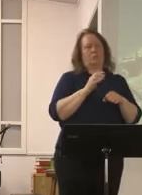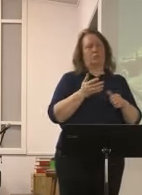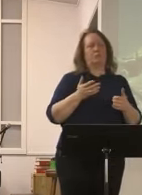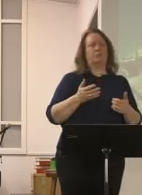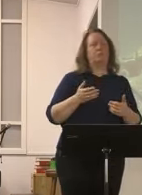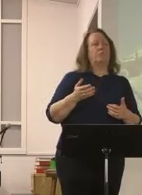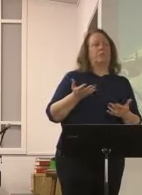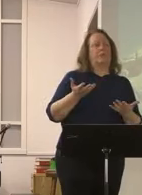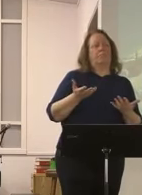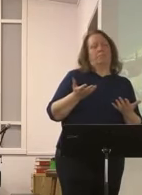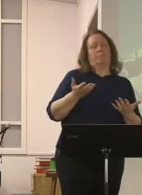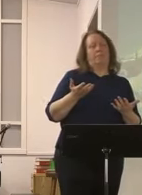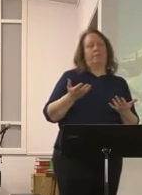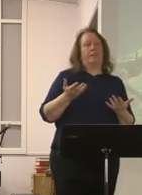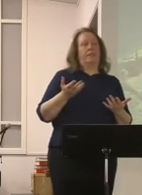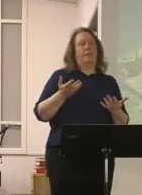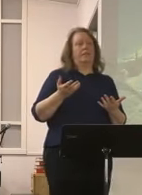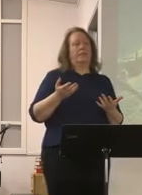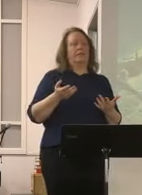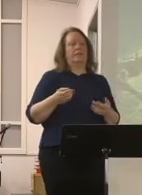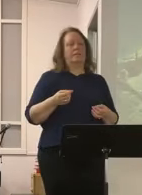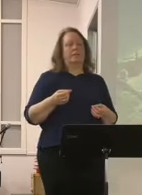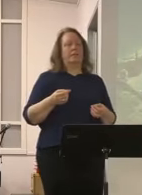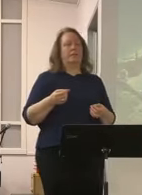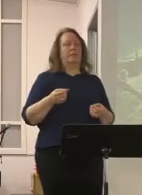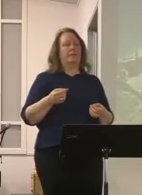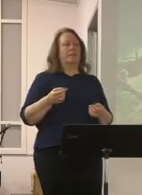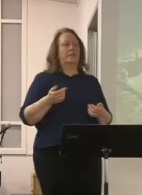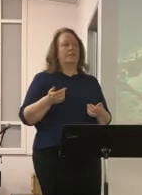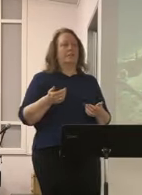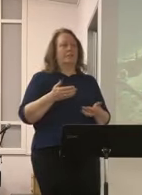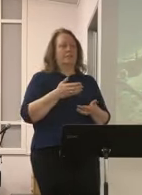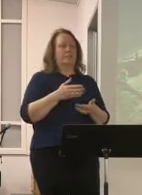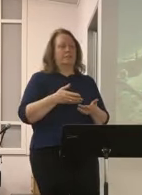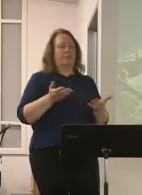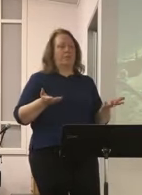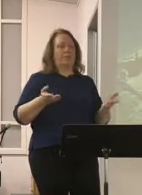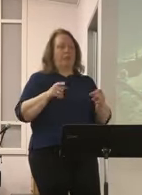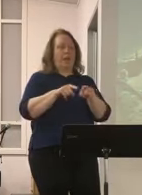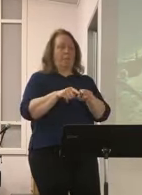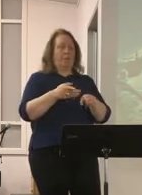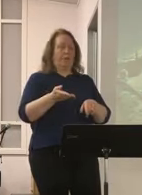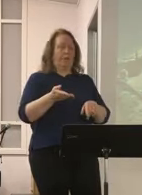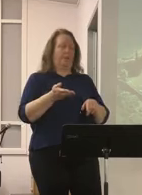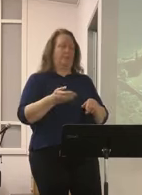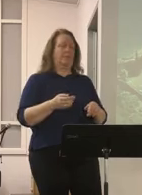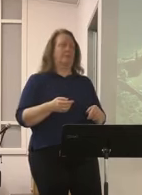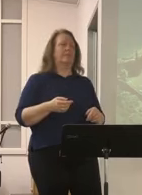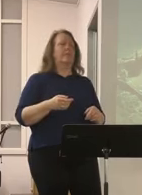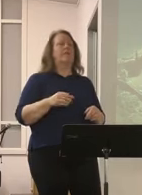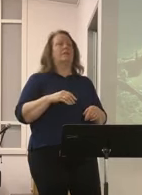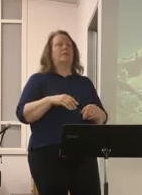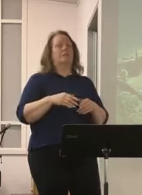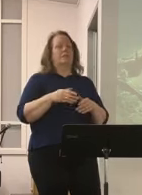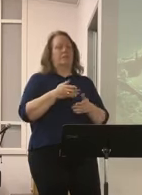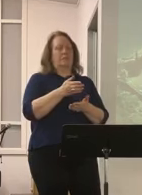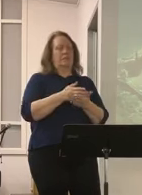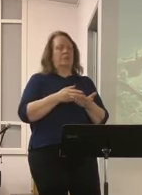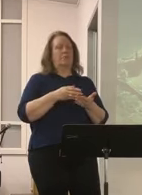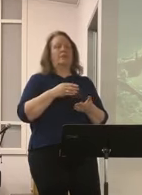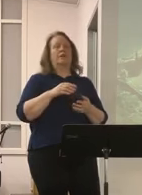is probably someone thinks something happened there. Something is special about